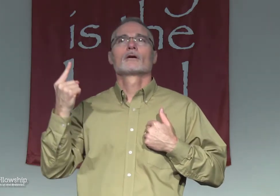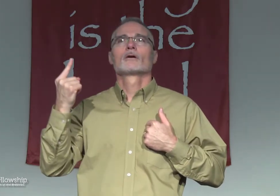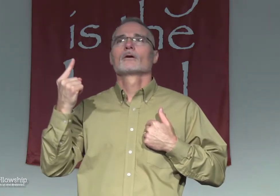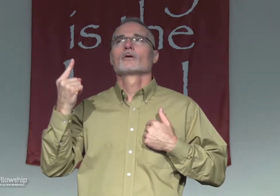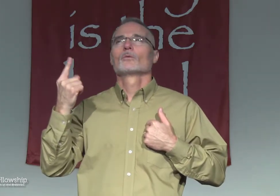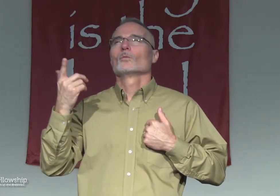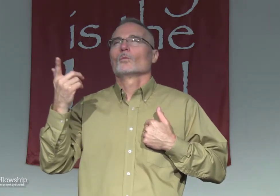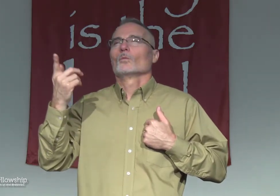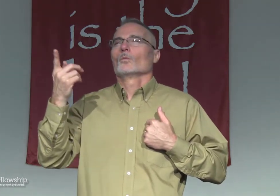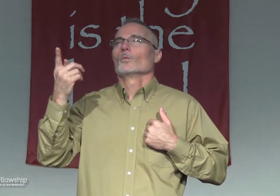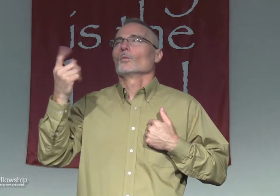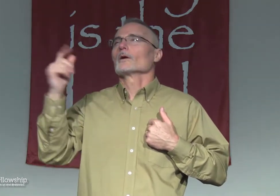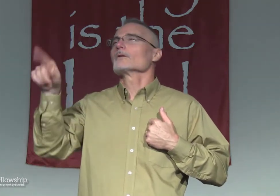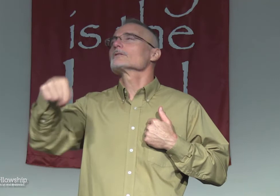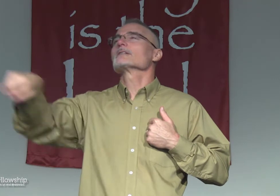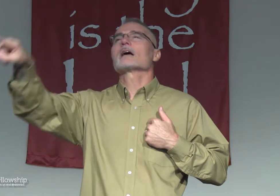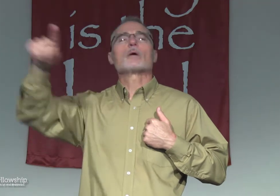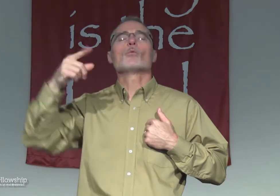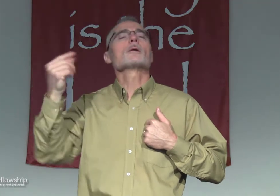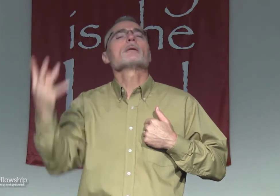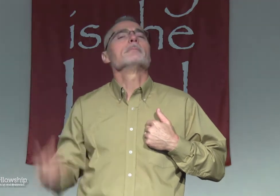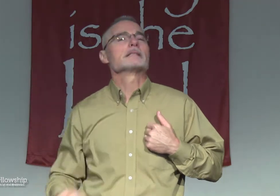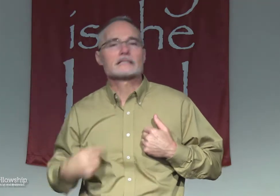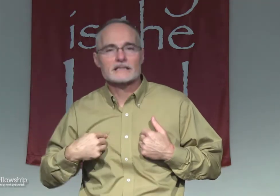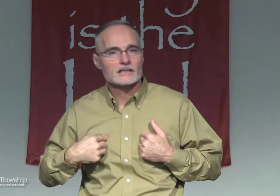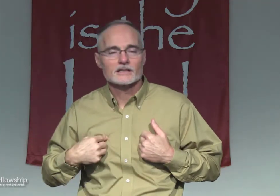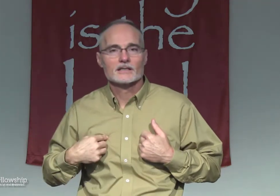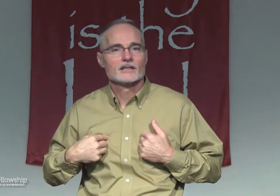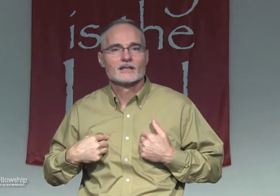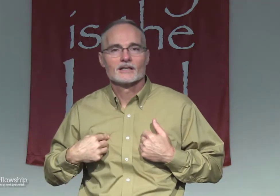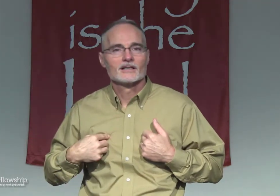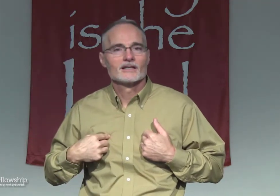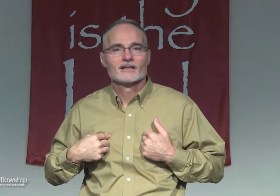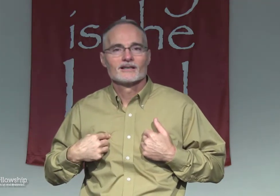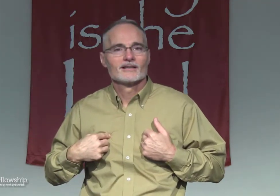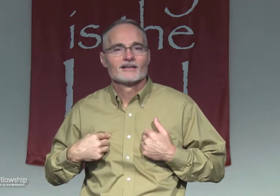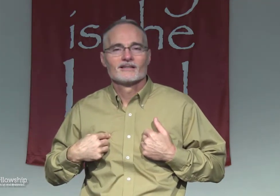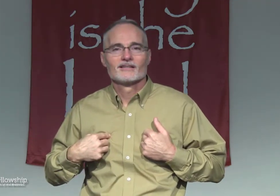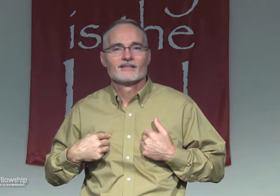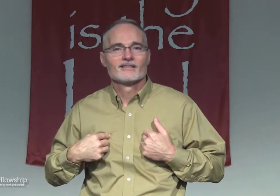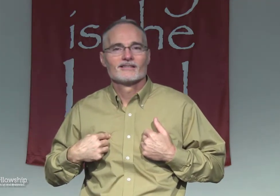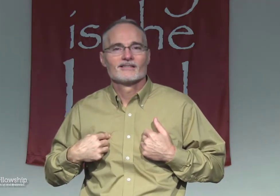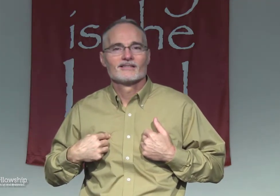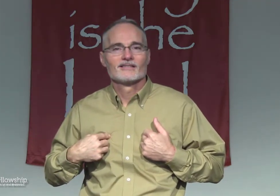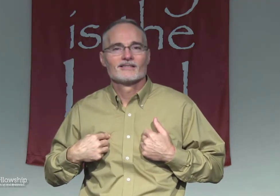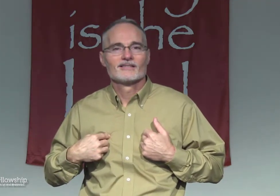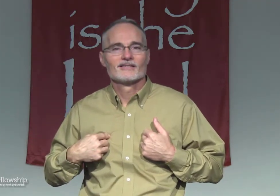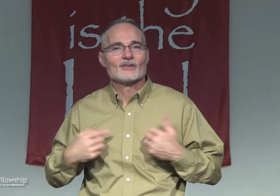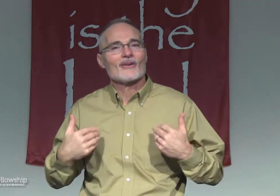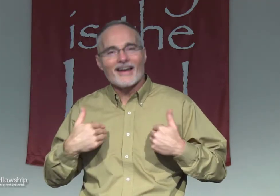You're not living wondering what else is out there, wondering what you might be